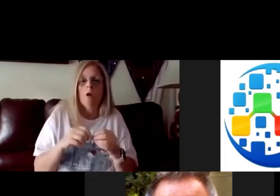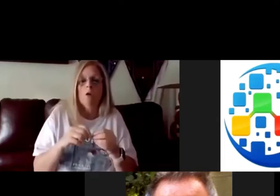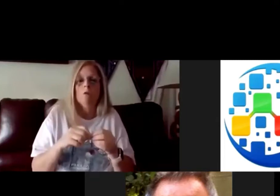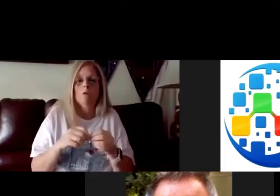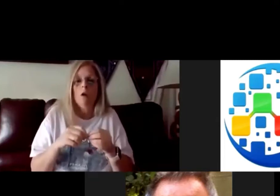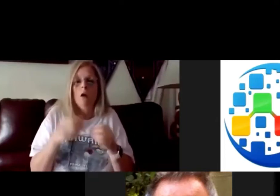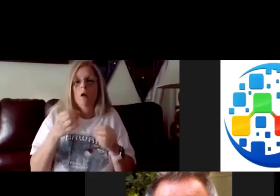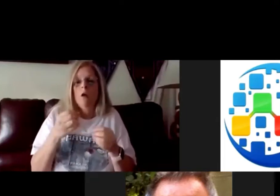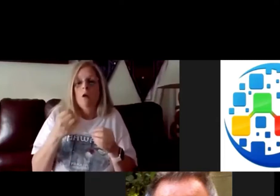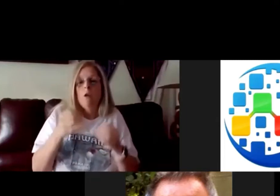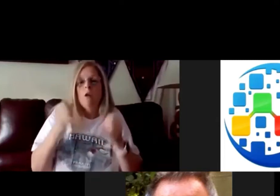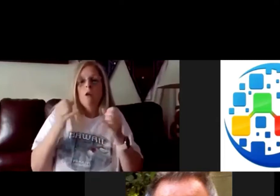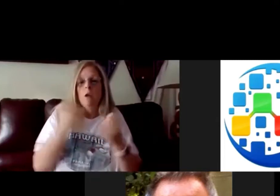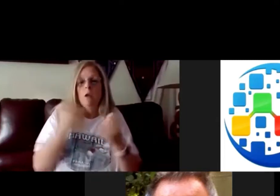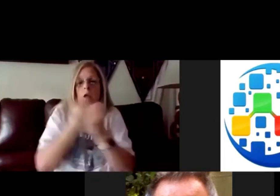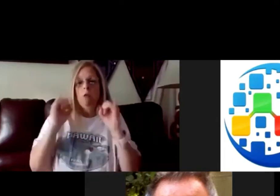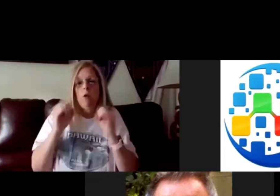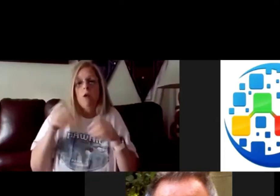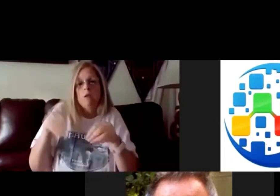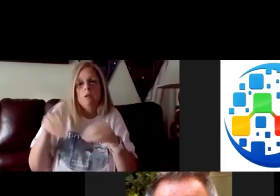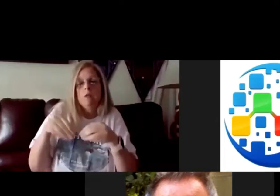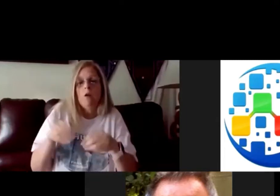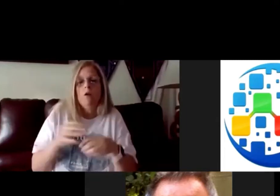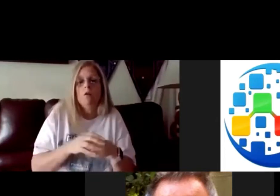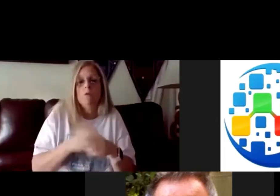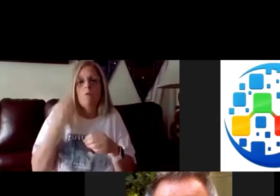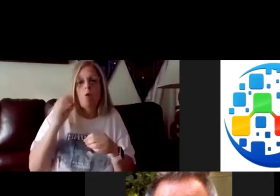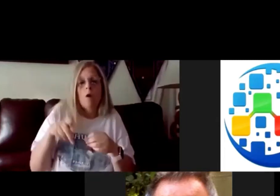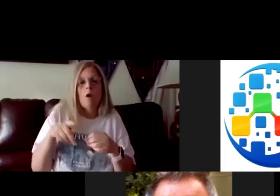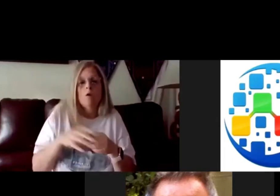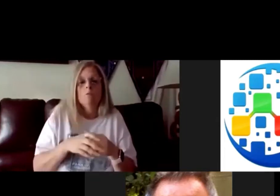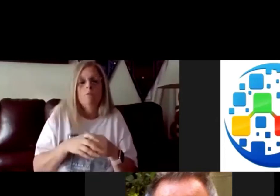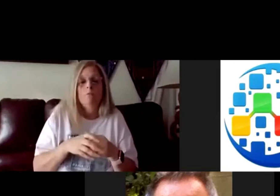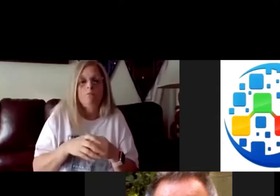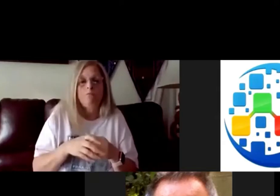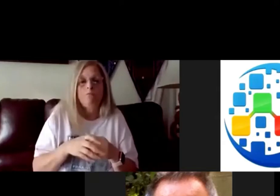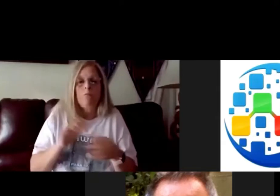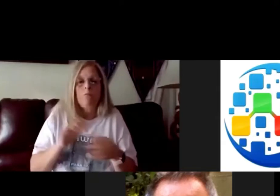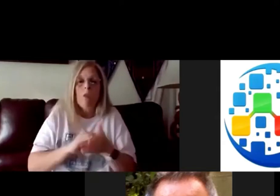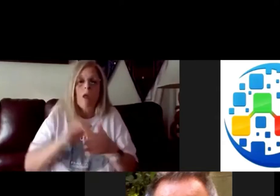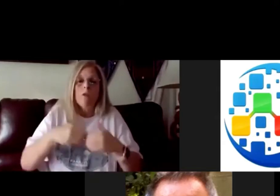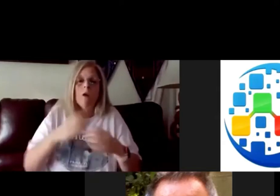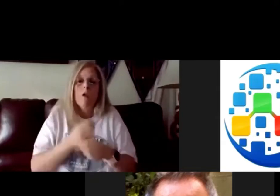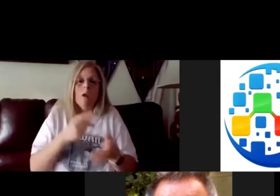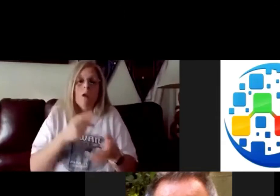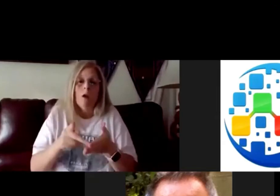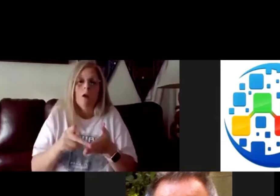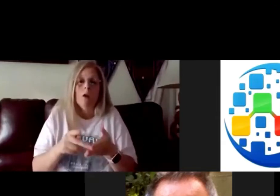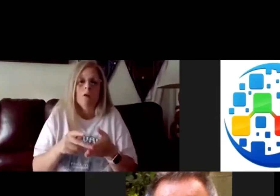IT product. Really important that we all do that because that's how we get paid. As soon as we